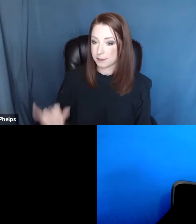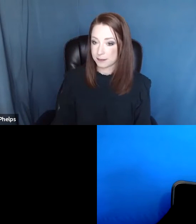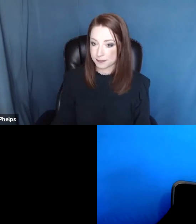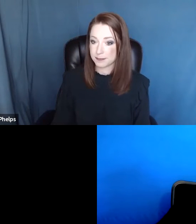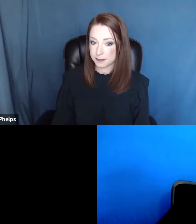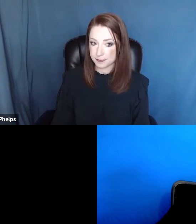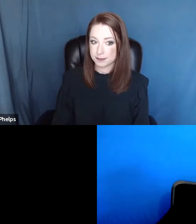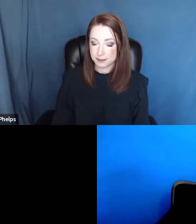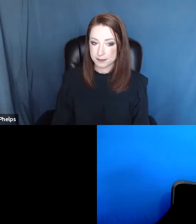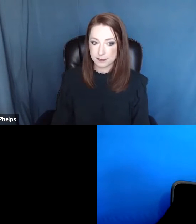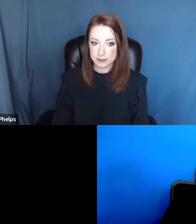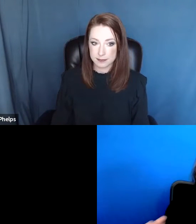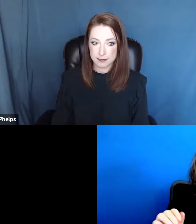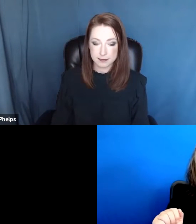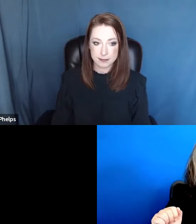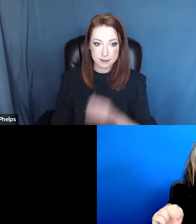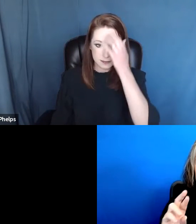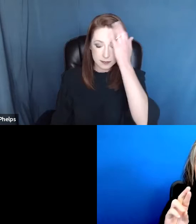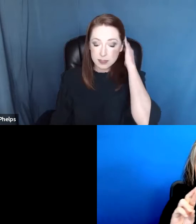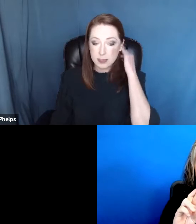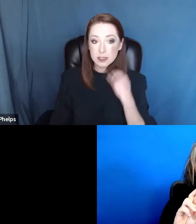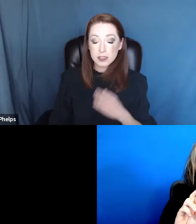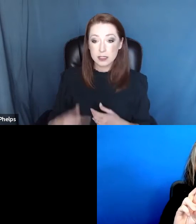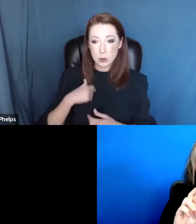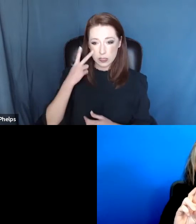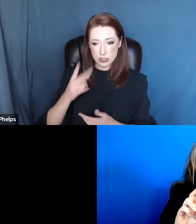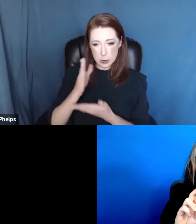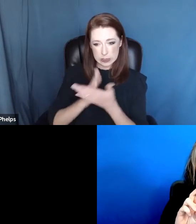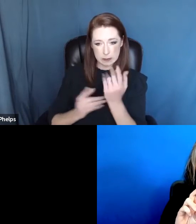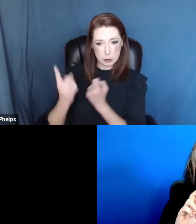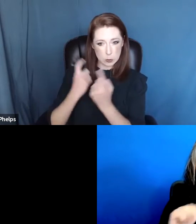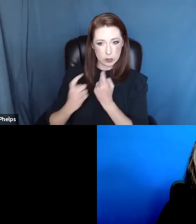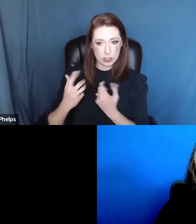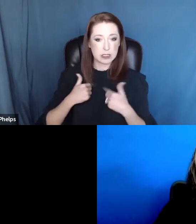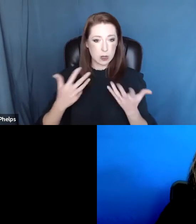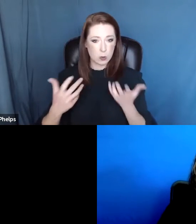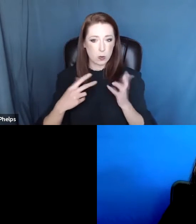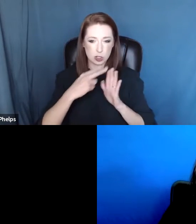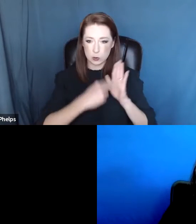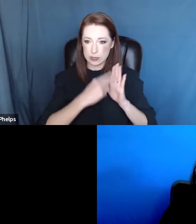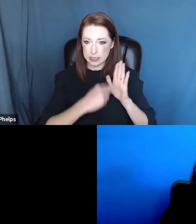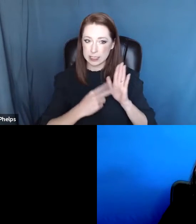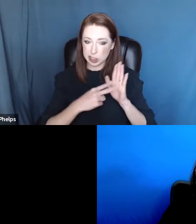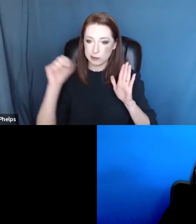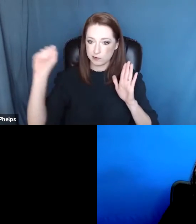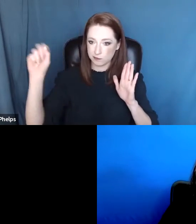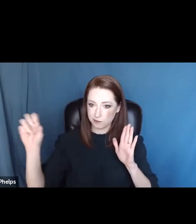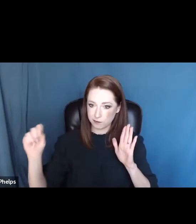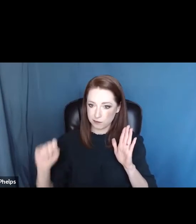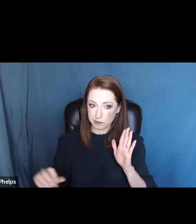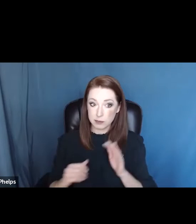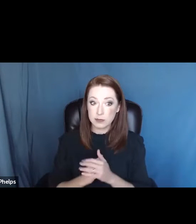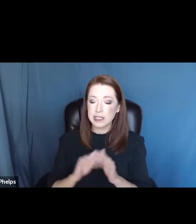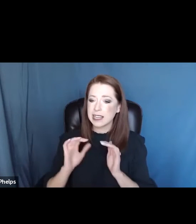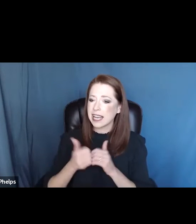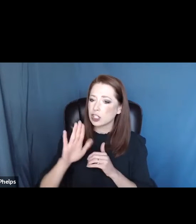I referenced earlier. So I saw some questions coming in. I want to read these discussion questions. However, how does your